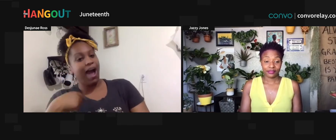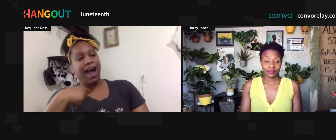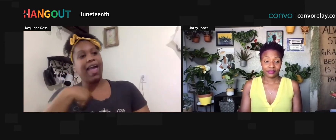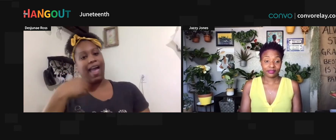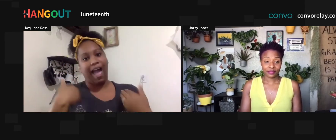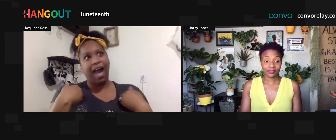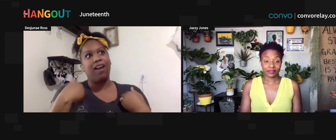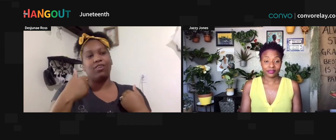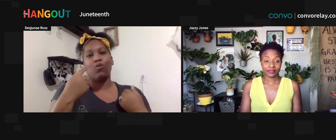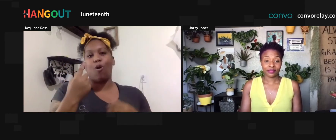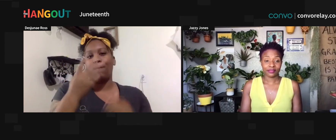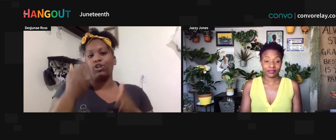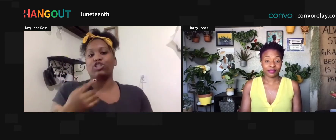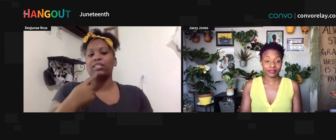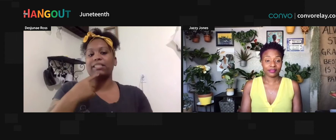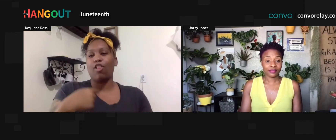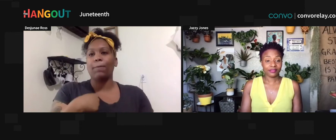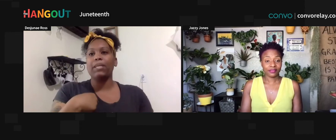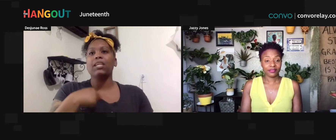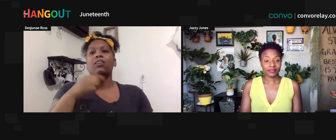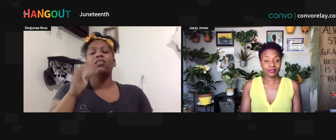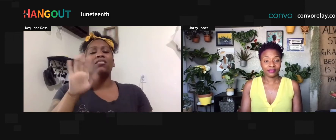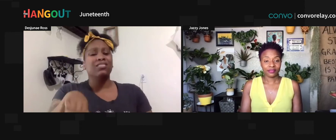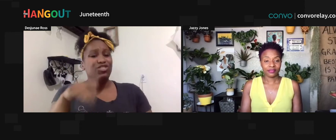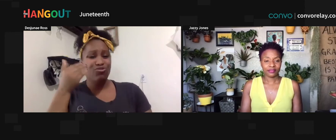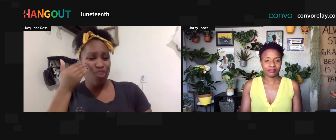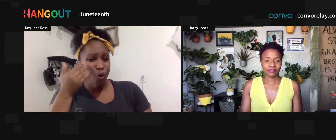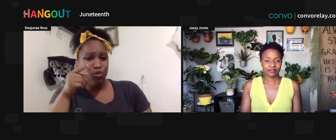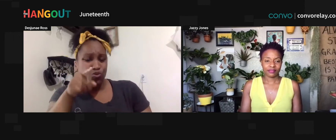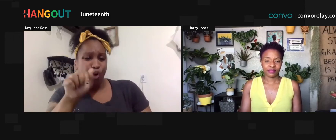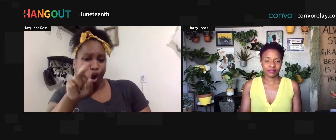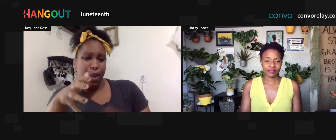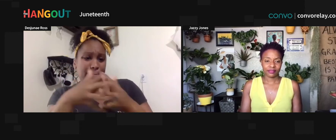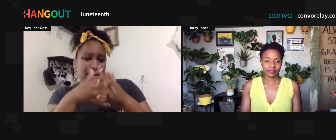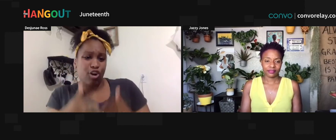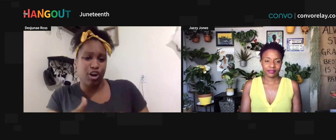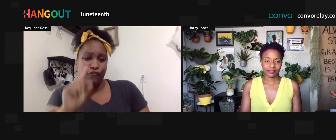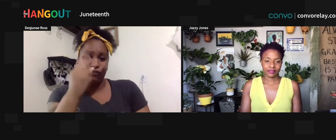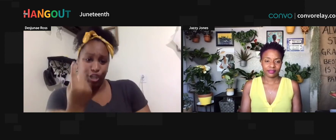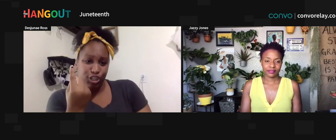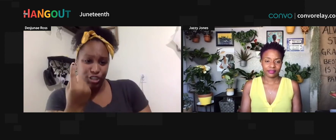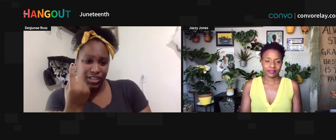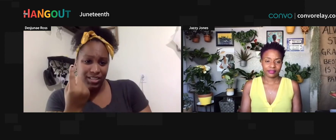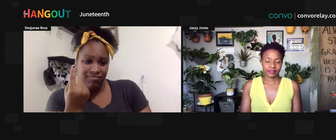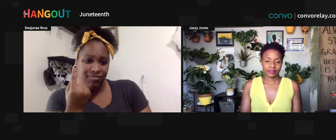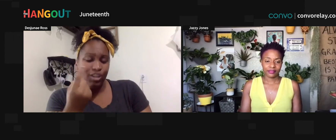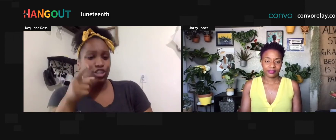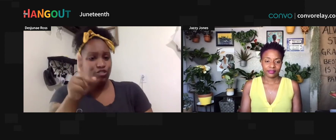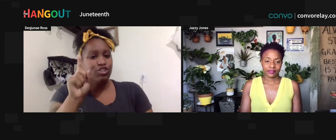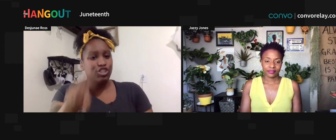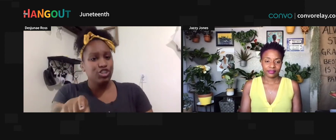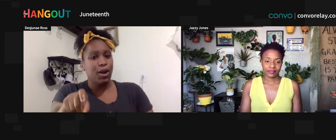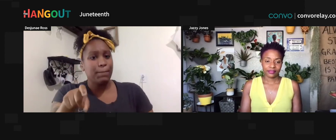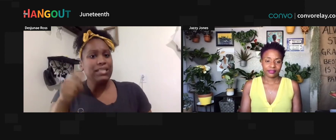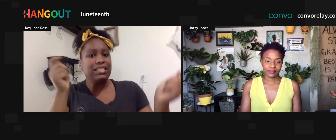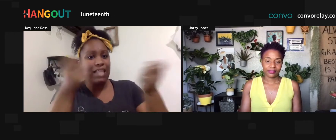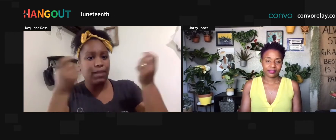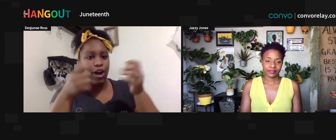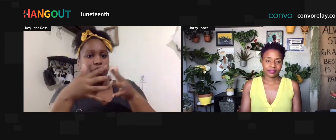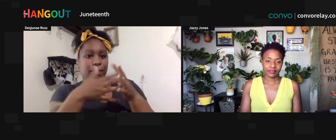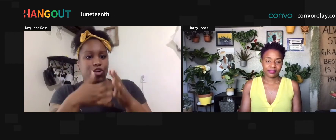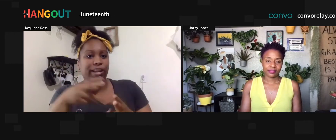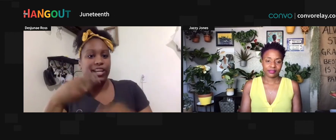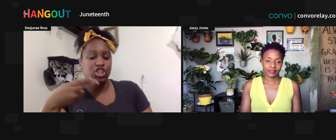one celebrated at a higher level than the other? And so that's just telling me that, you are American first. That's really what